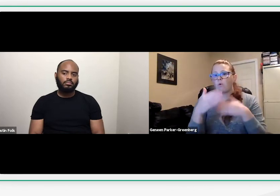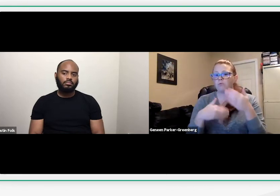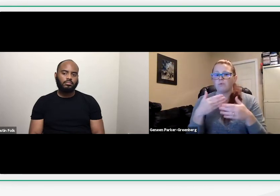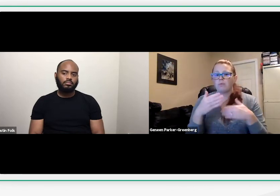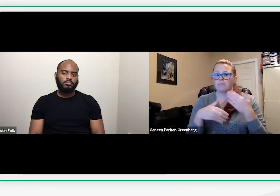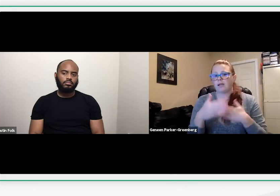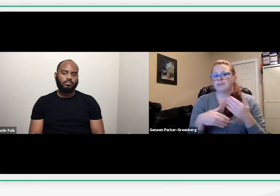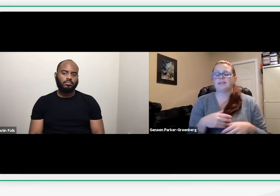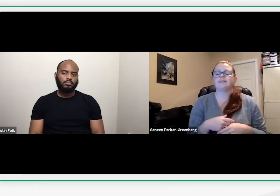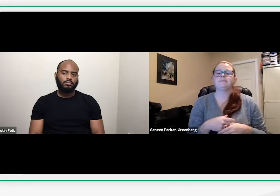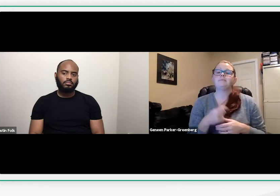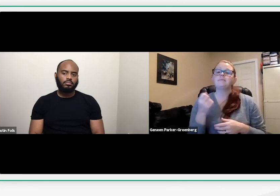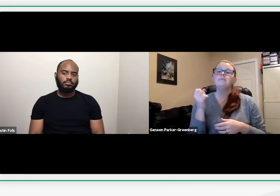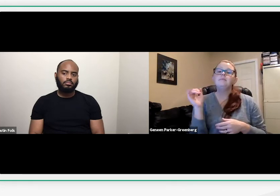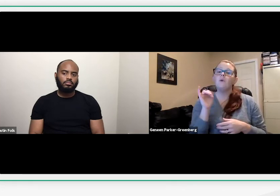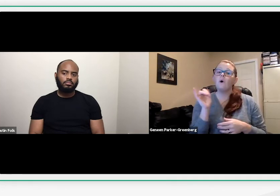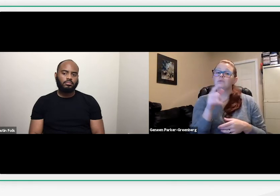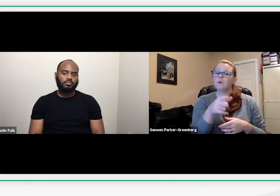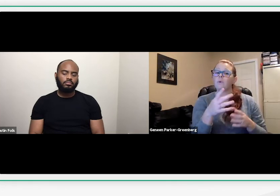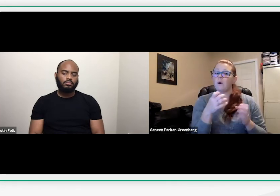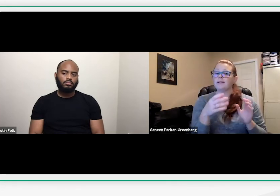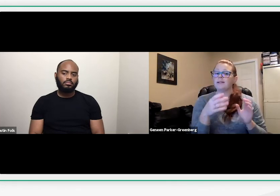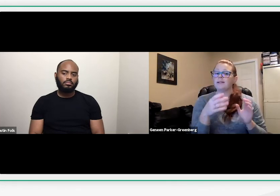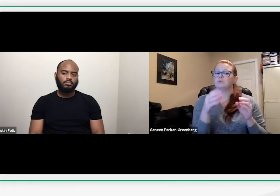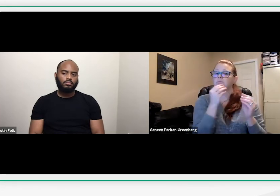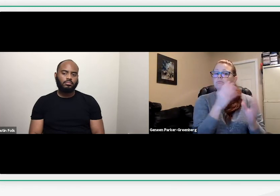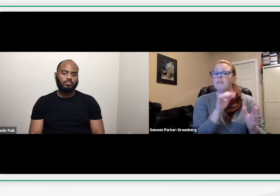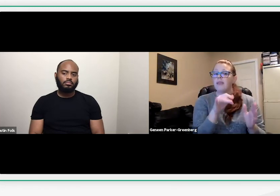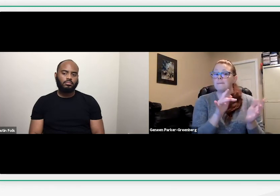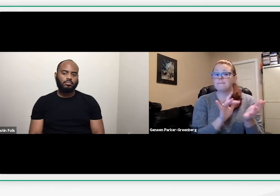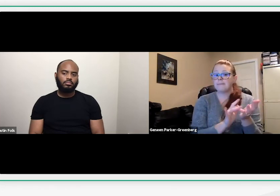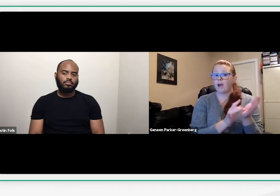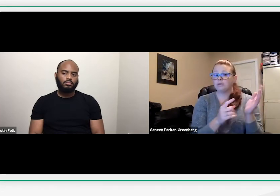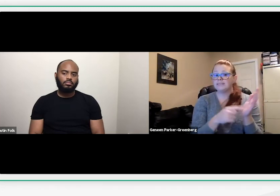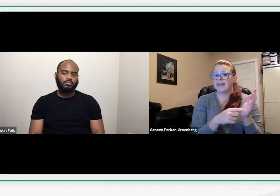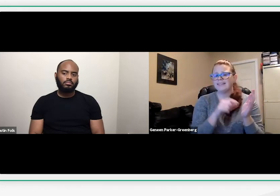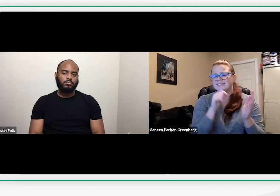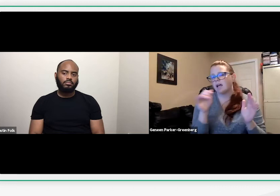the typical legal language that can help you through that process.